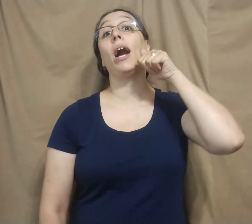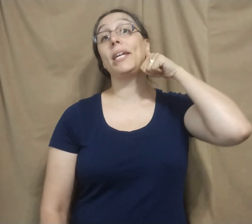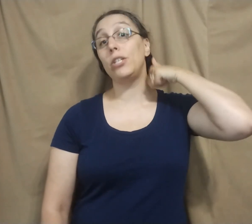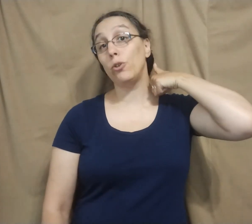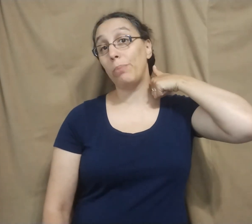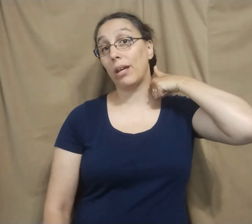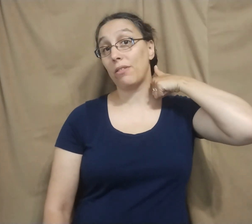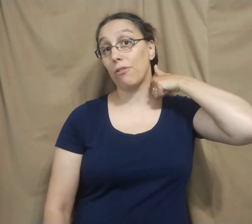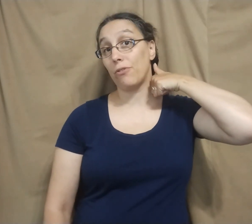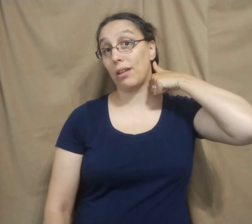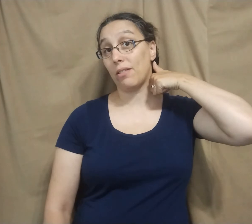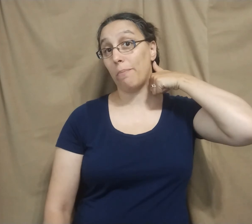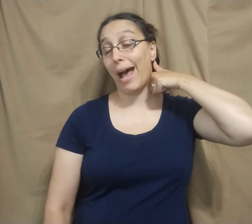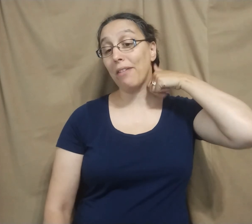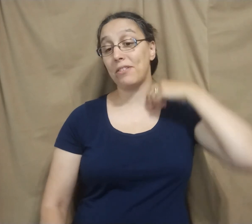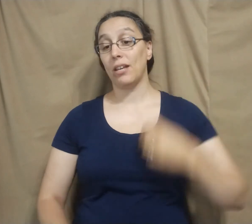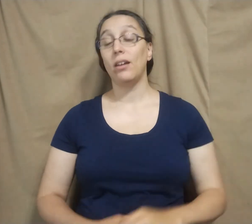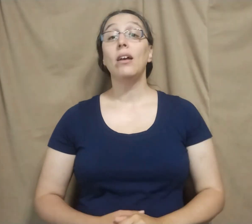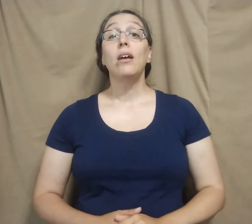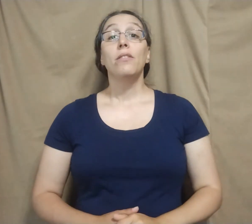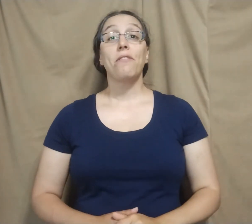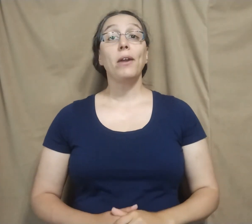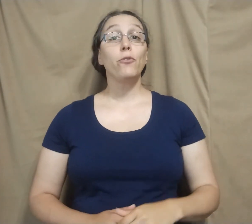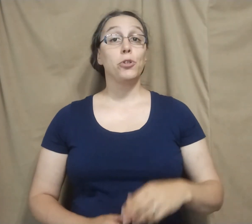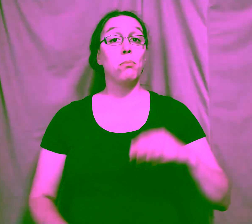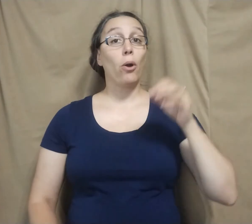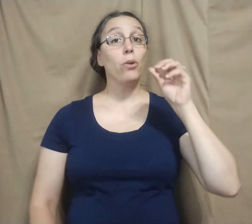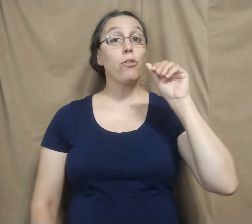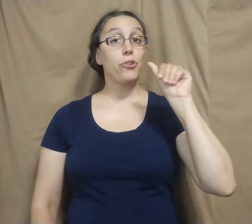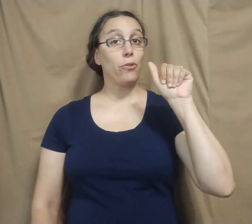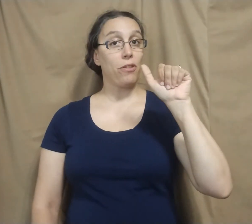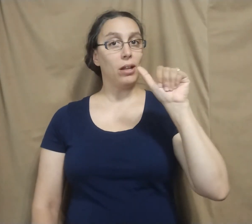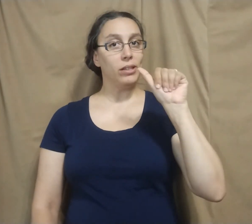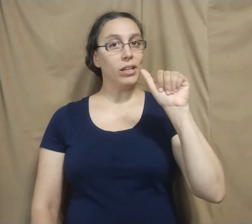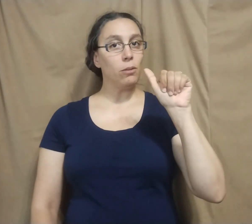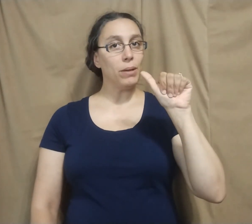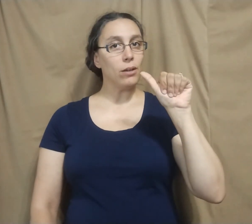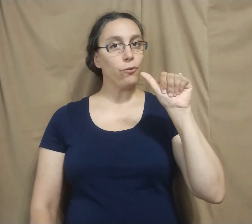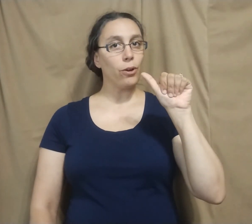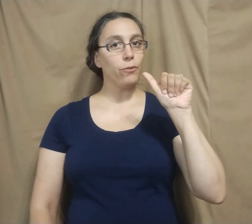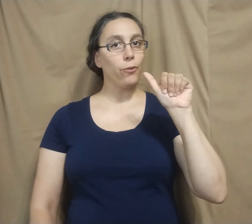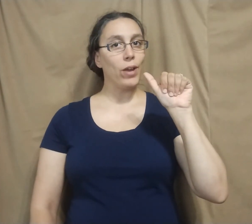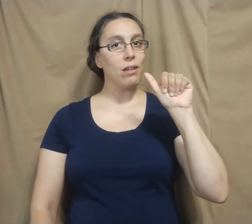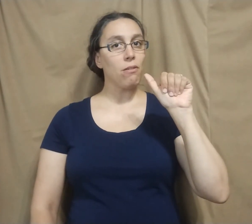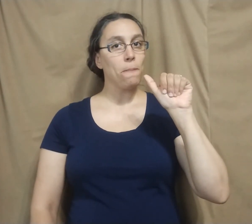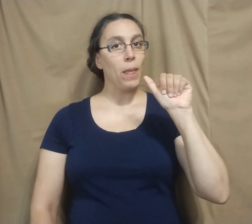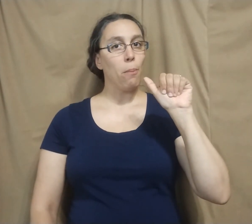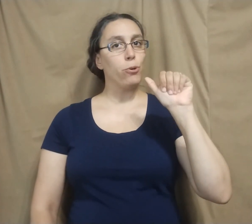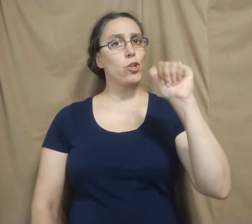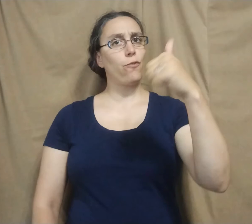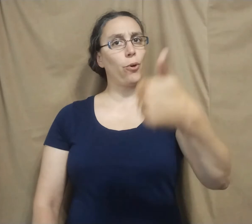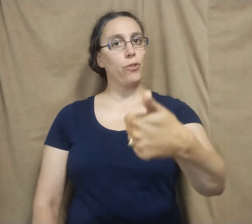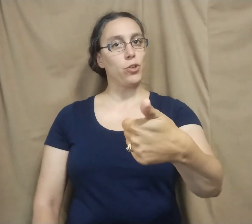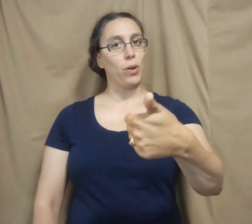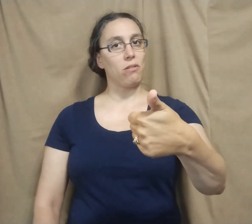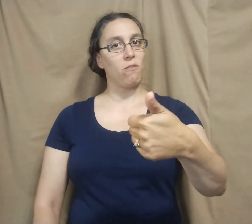behind you because yesterday is in the past. The sign for tomorrow starts a little bit in front of your face and pushes forwards and twists,